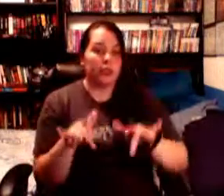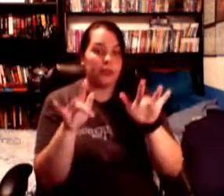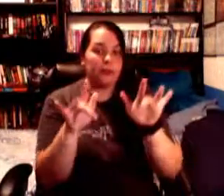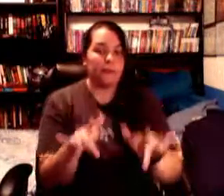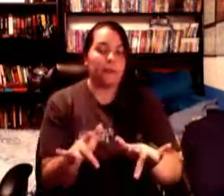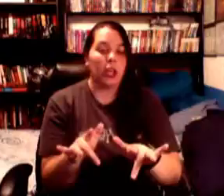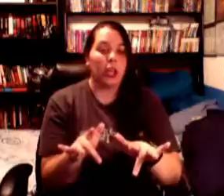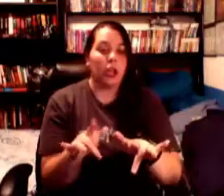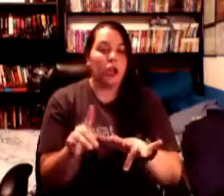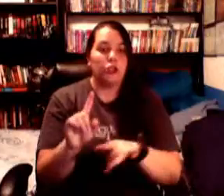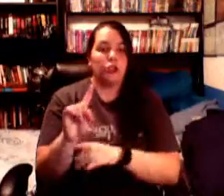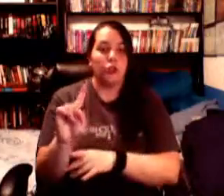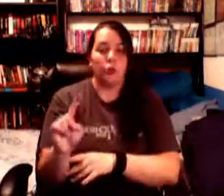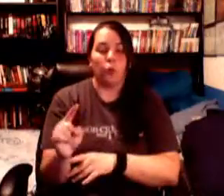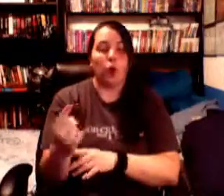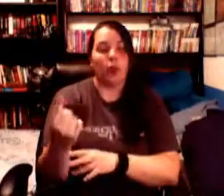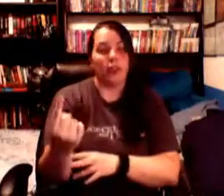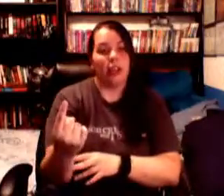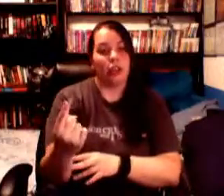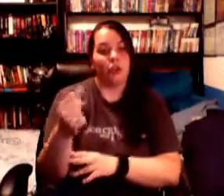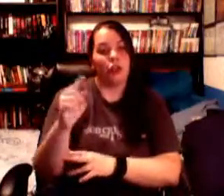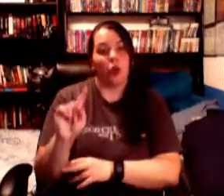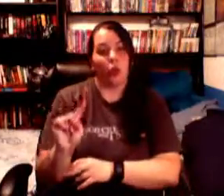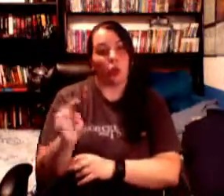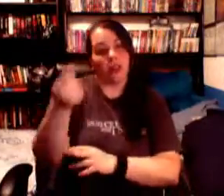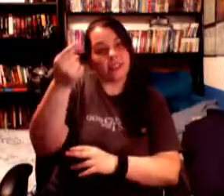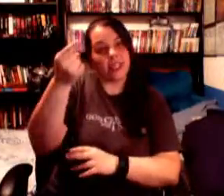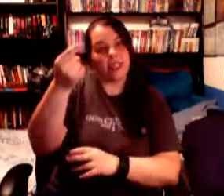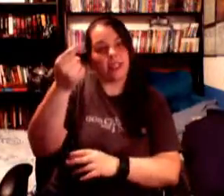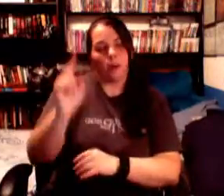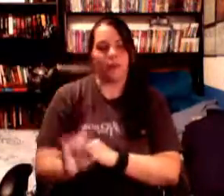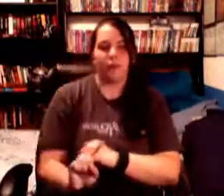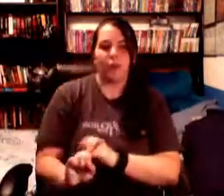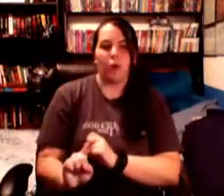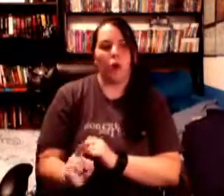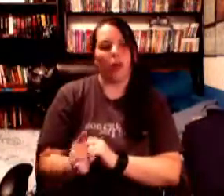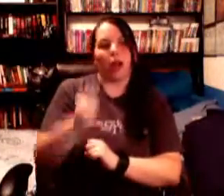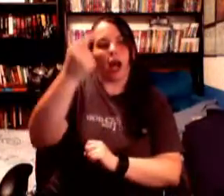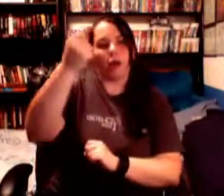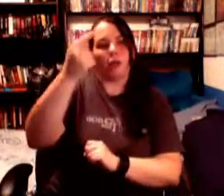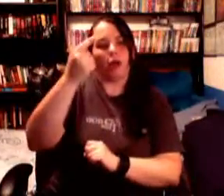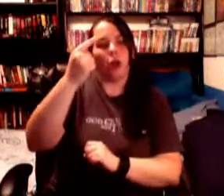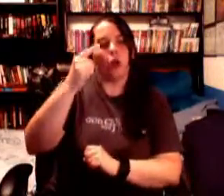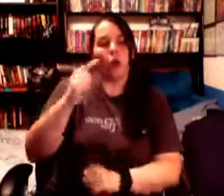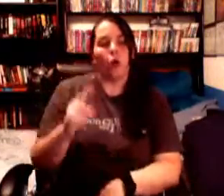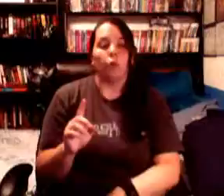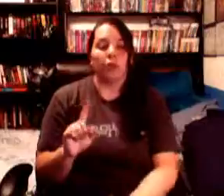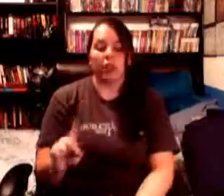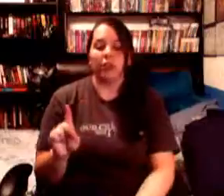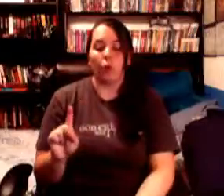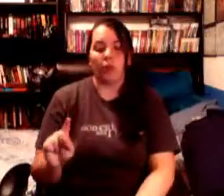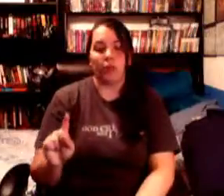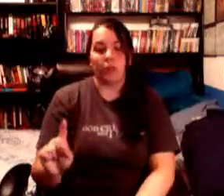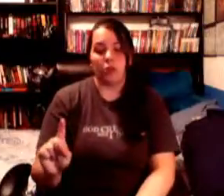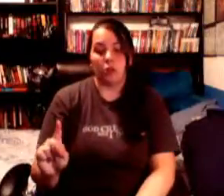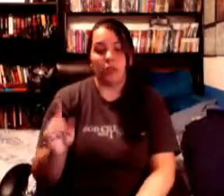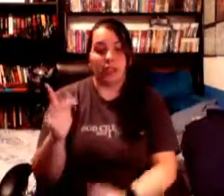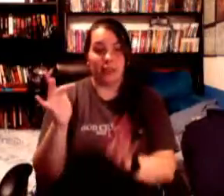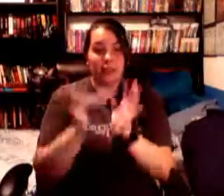mercy to the one. So we're going to do that once again, but instead of going up, we're literally going to be like